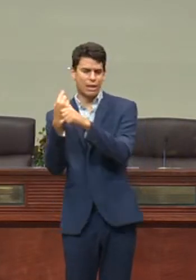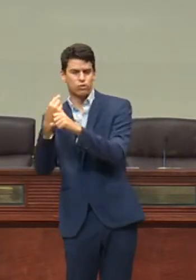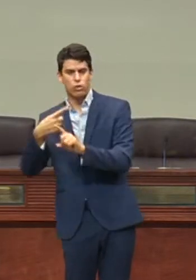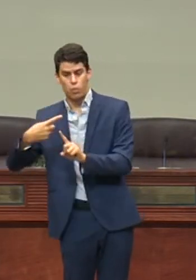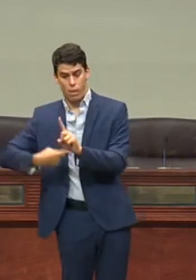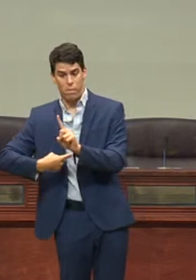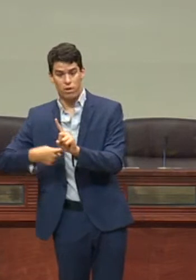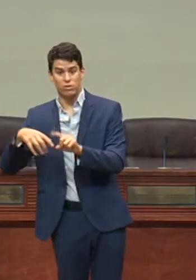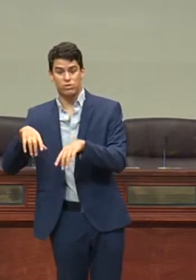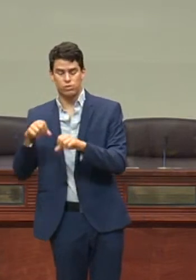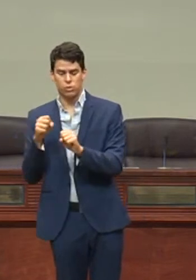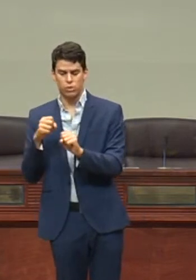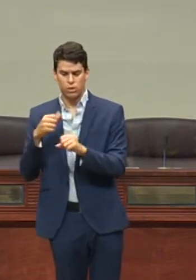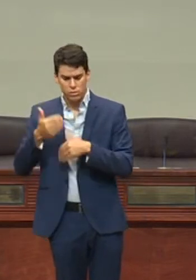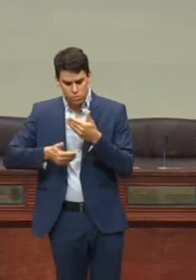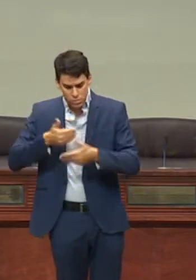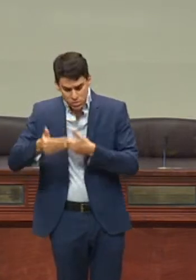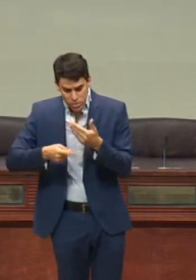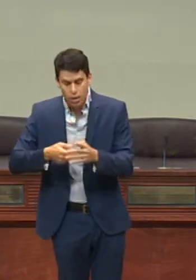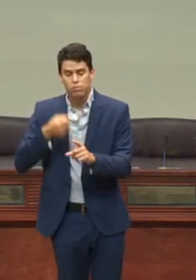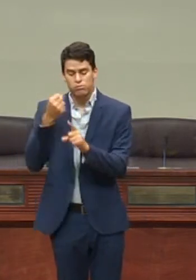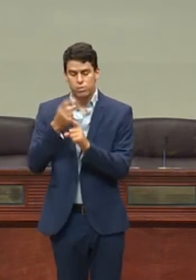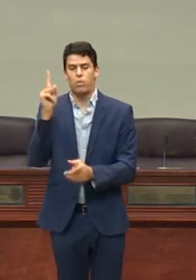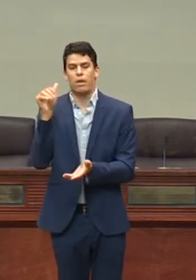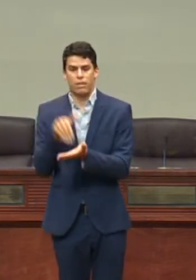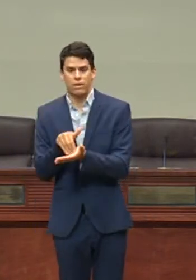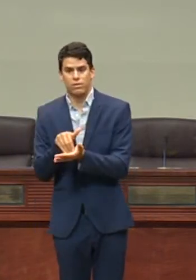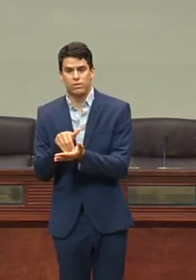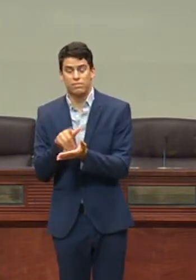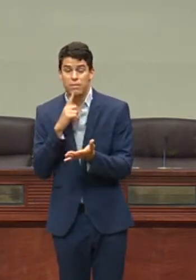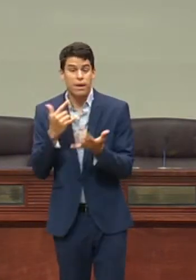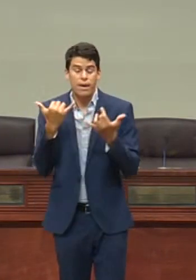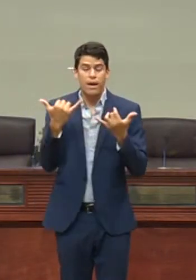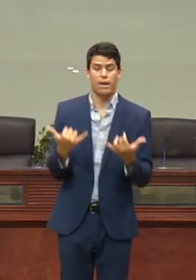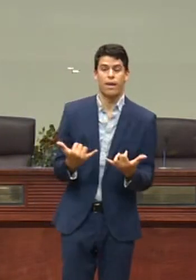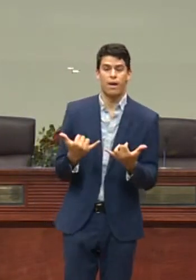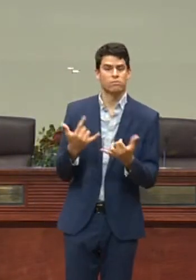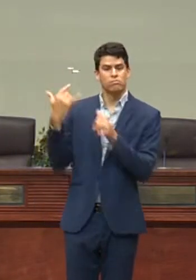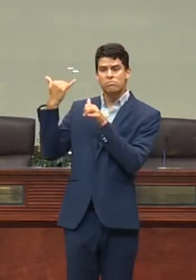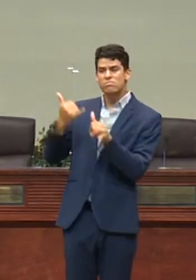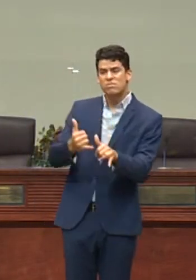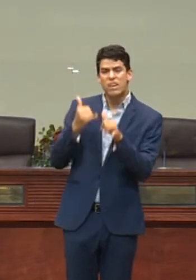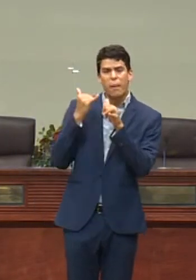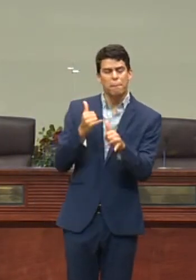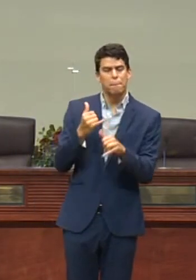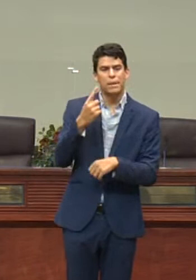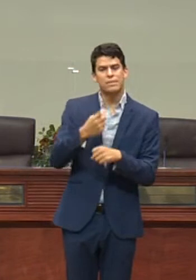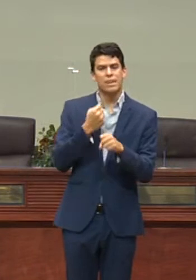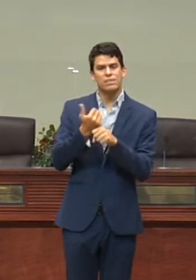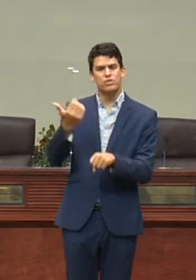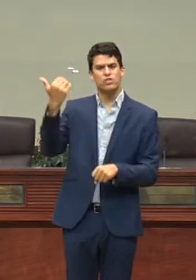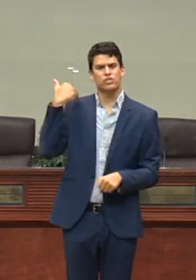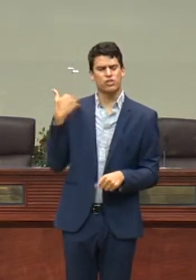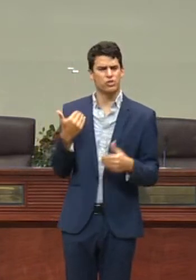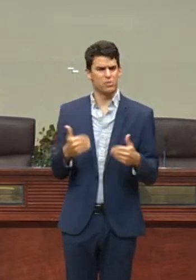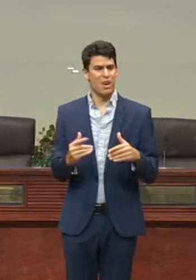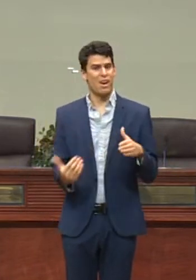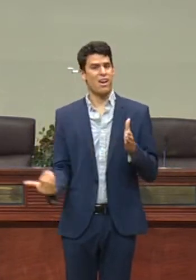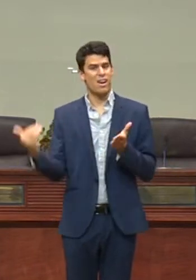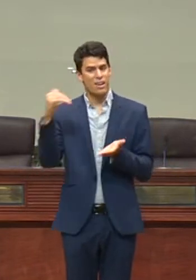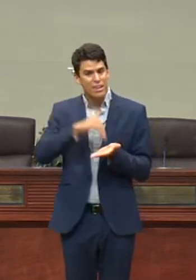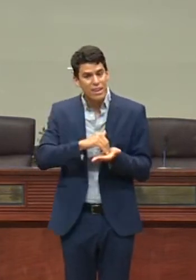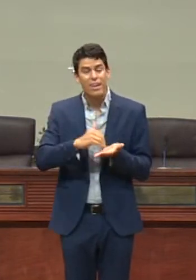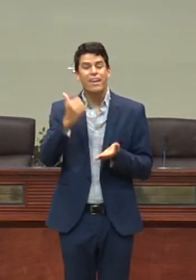saw 1,000 cases cumulatively here within Orange County. Now we're seeing them